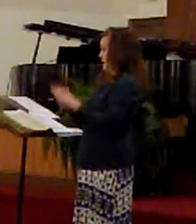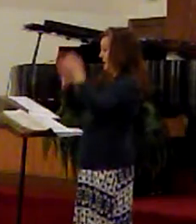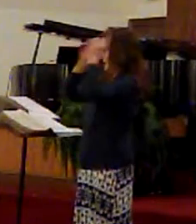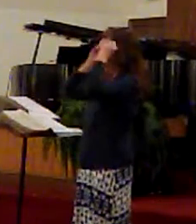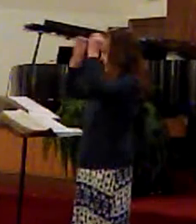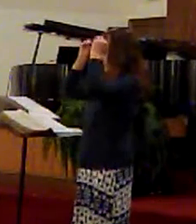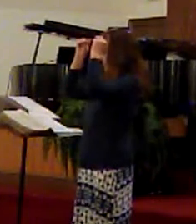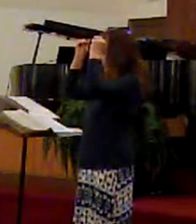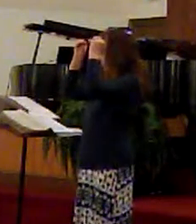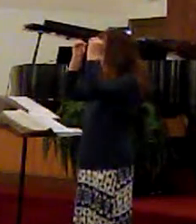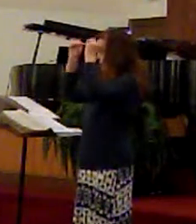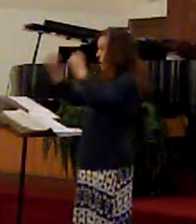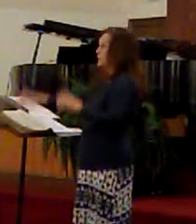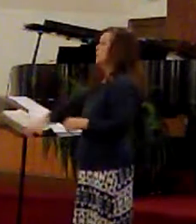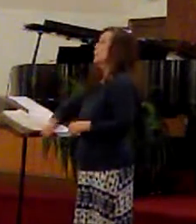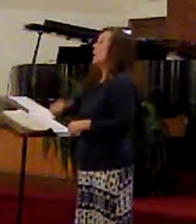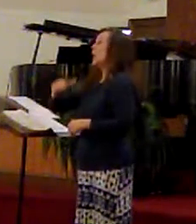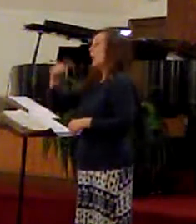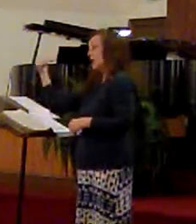others.